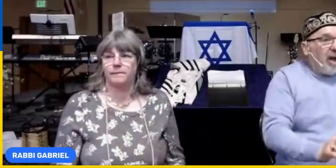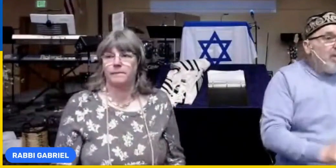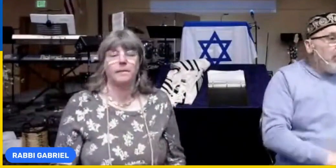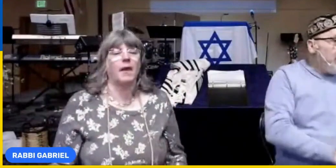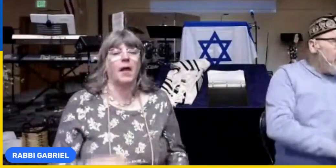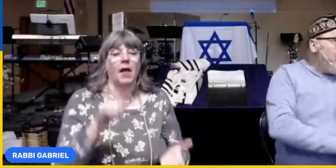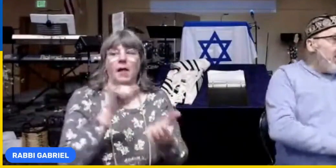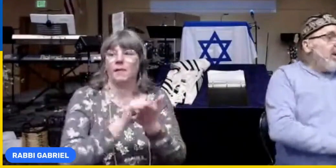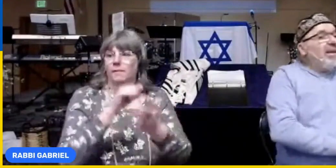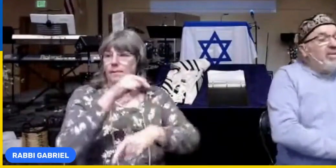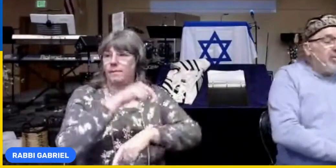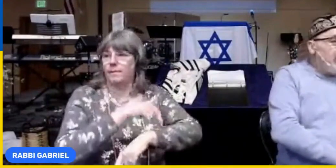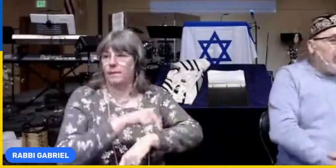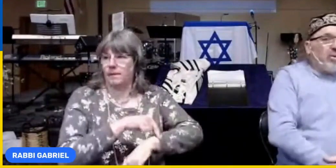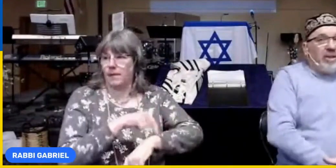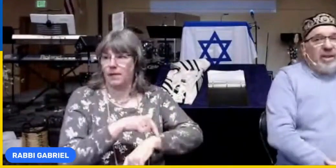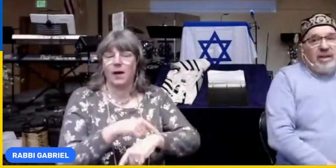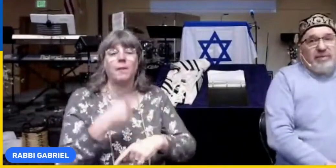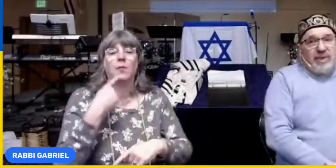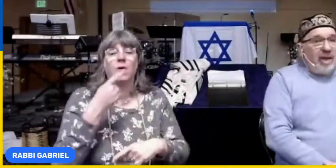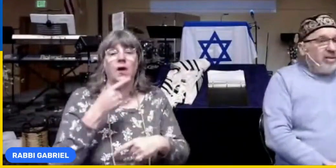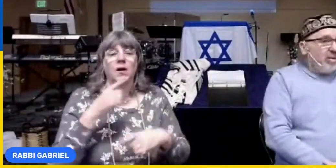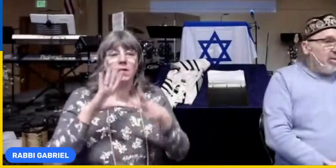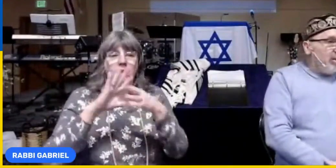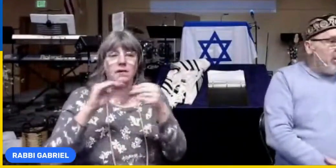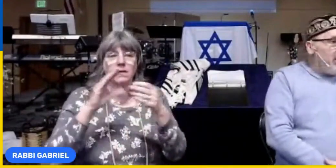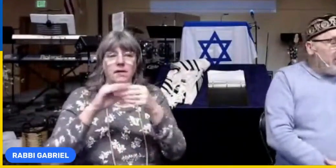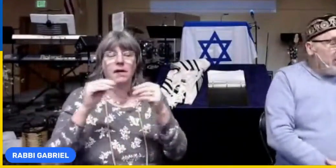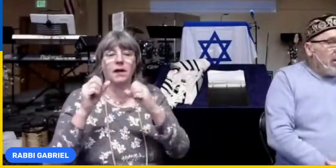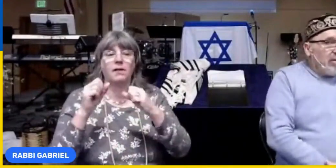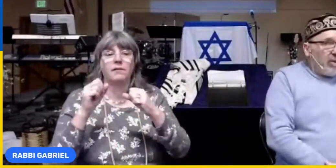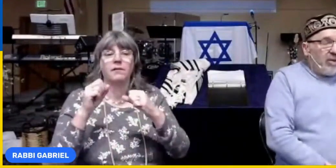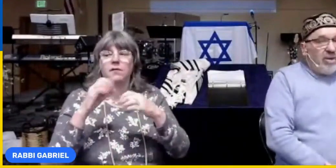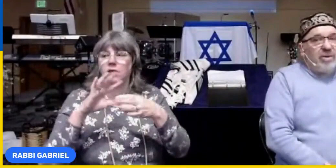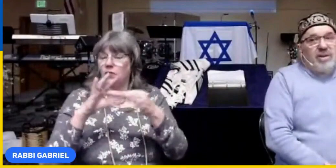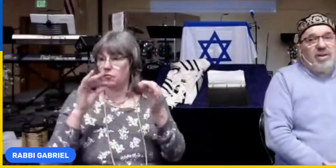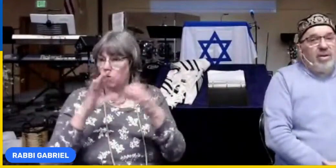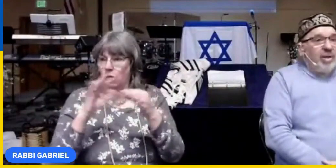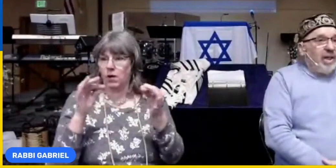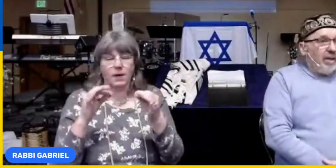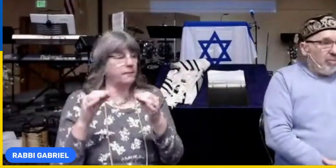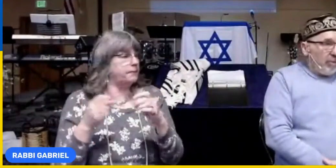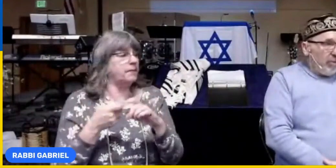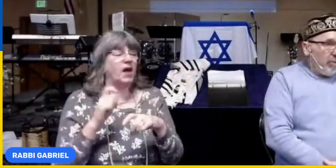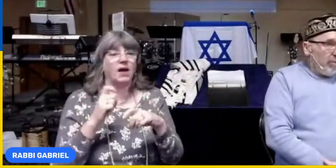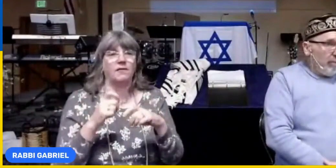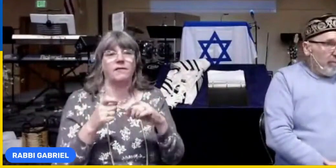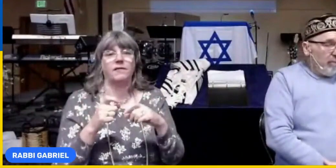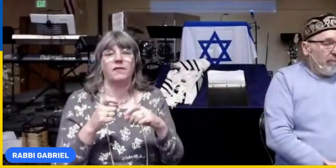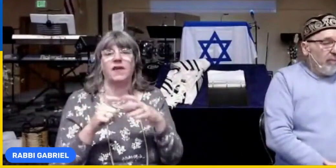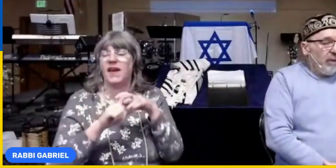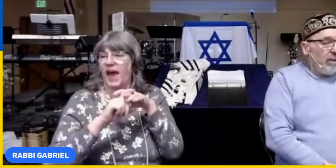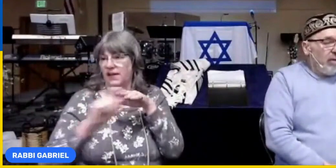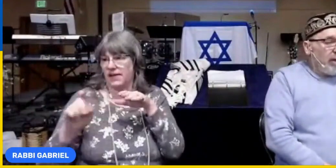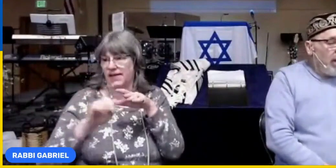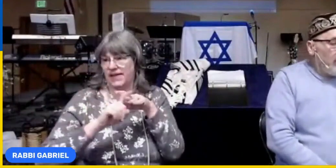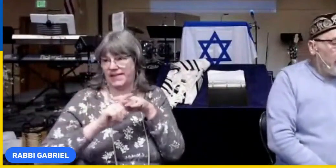And at that time, we'll be telling the story of the Exodus. It's in this year, it's in early April.